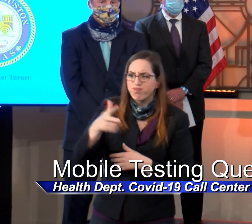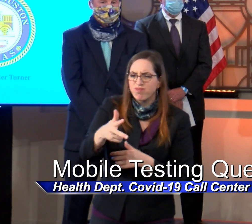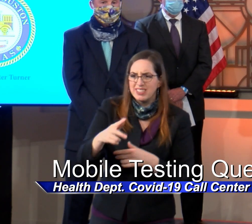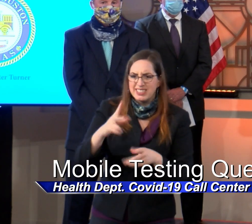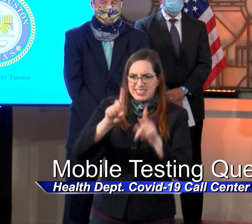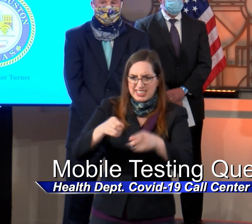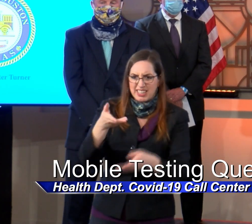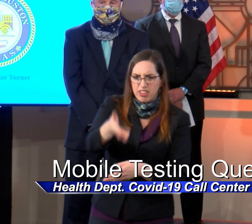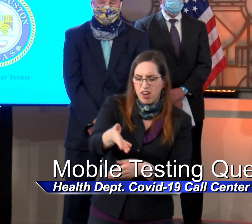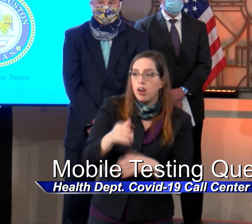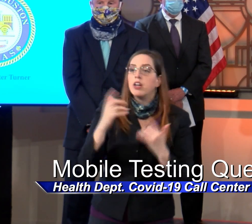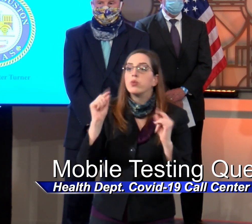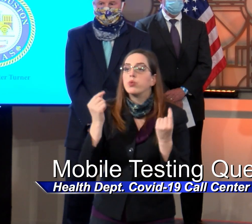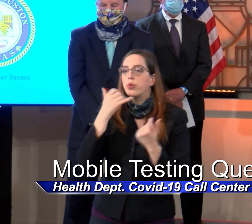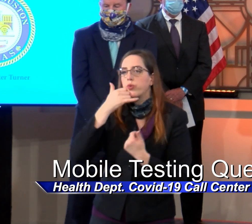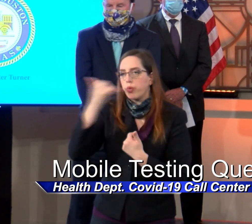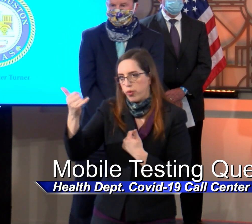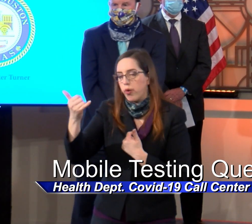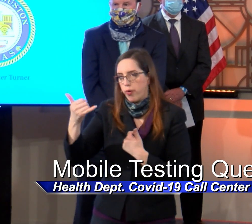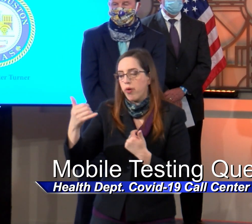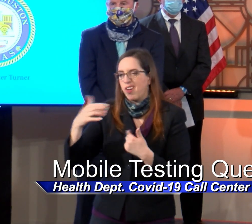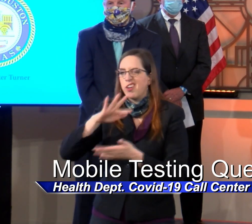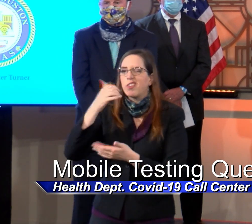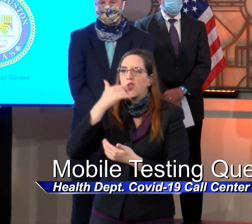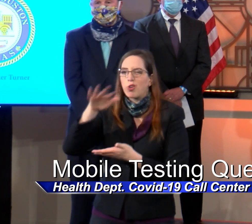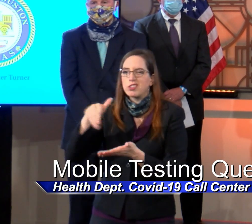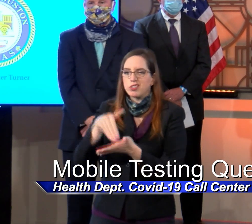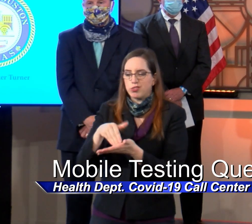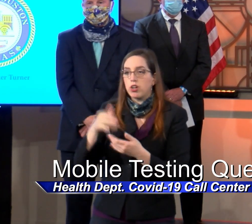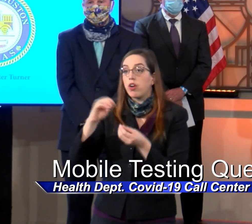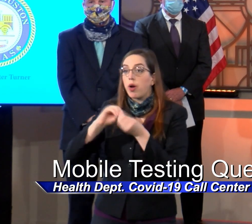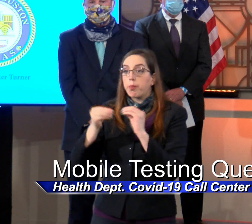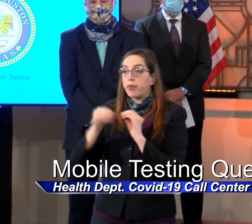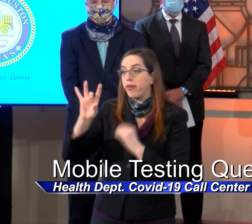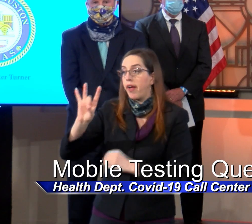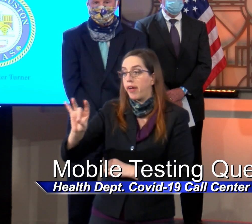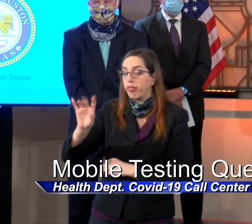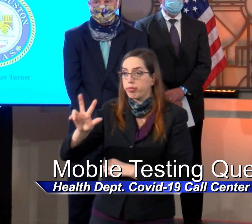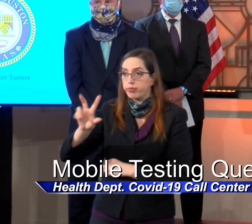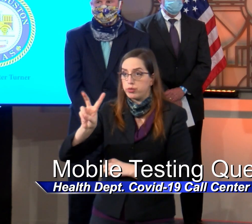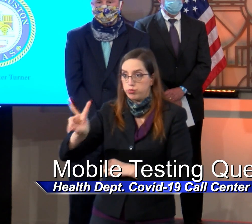can call the Health Department's COVID-19 call center at